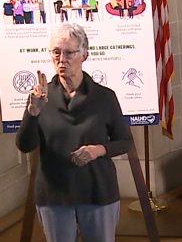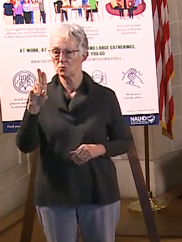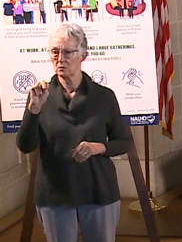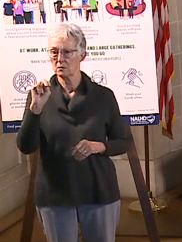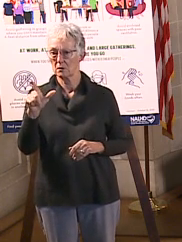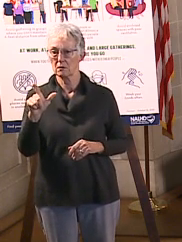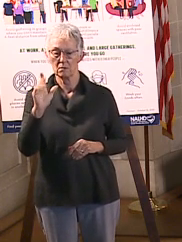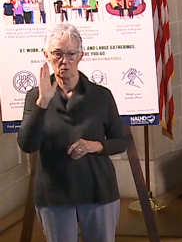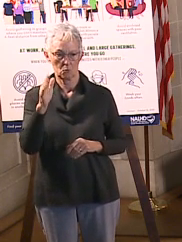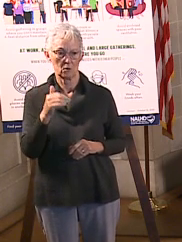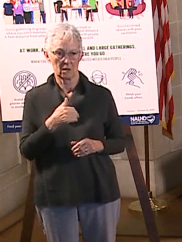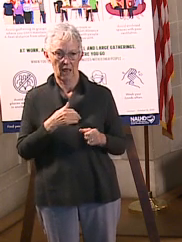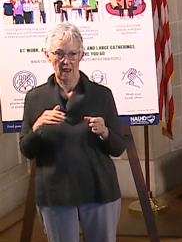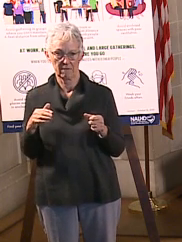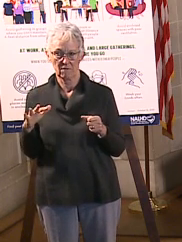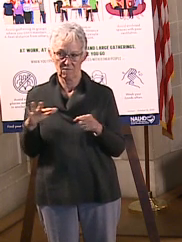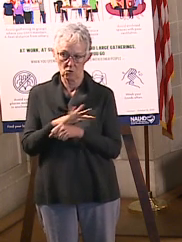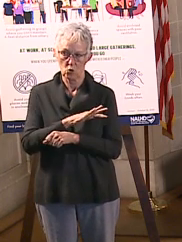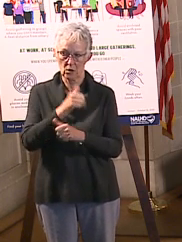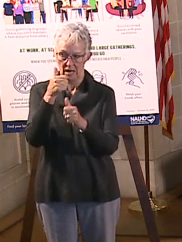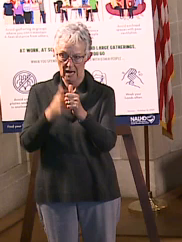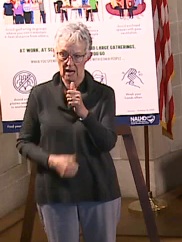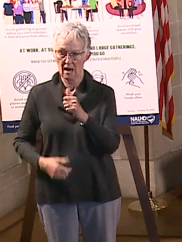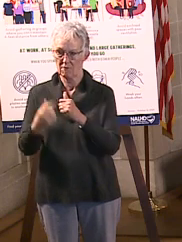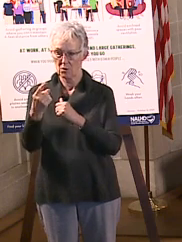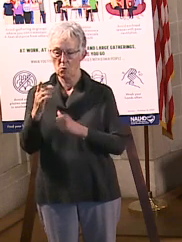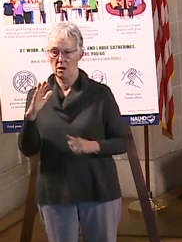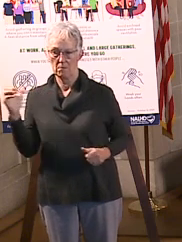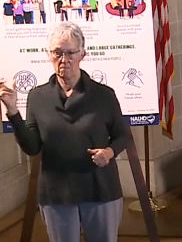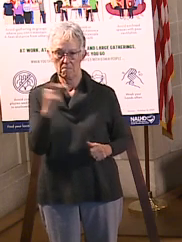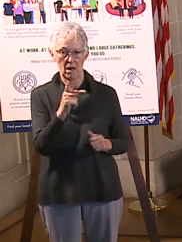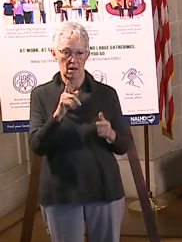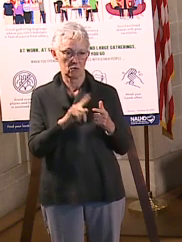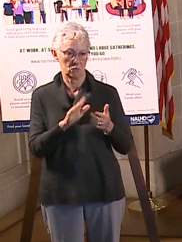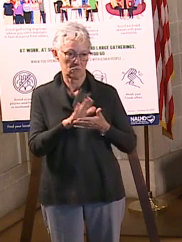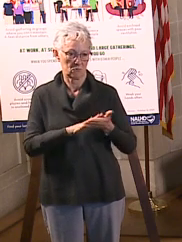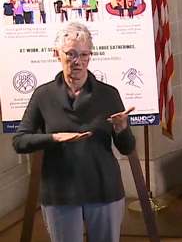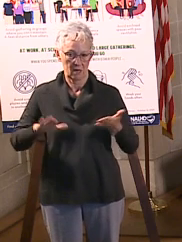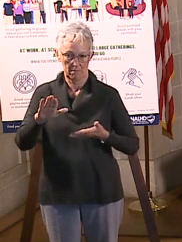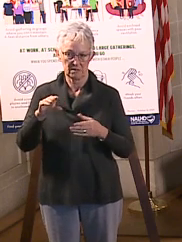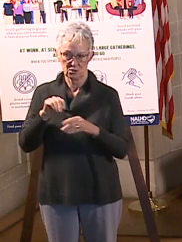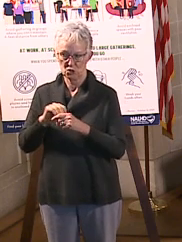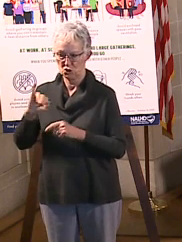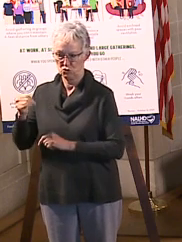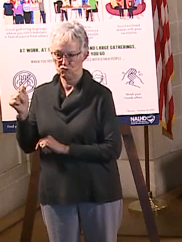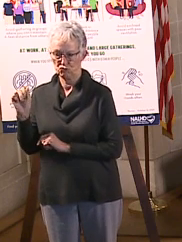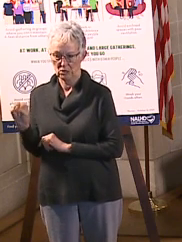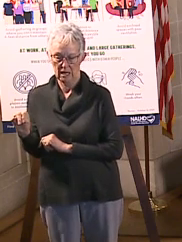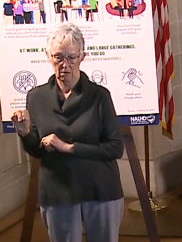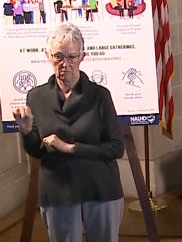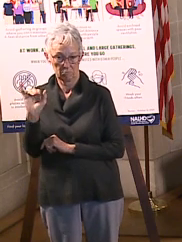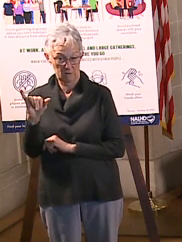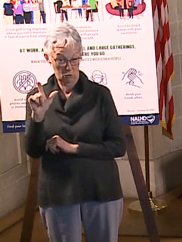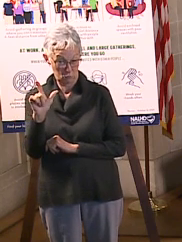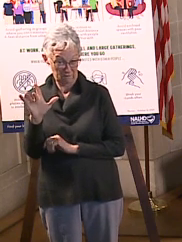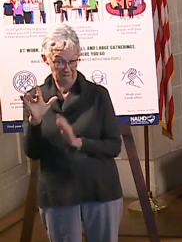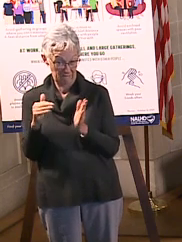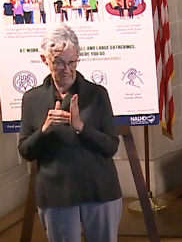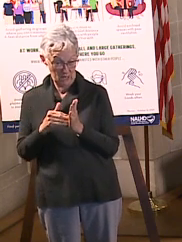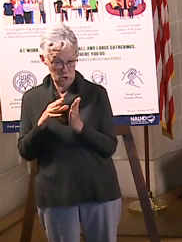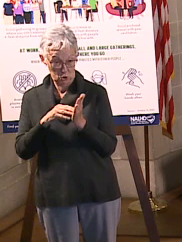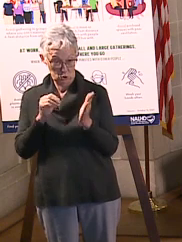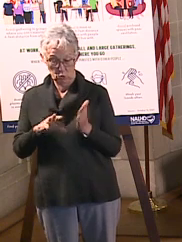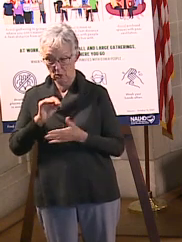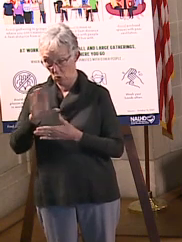at a full, everybody coming back to campus getting a test before they come on campus. So, we're talking about 25,000 students and